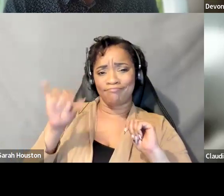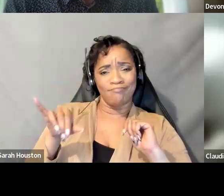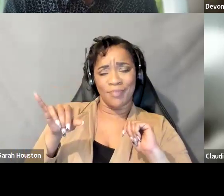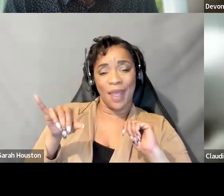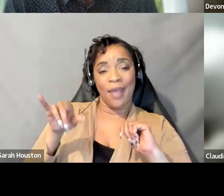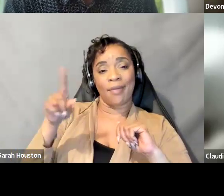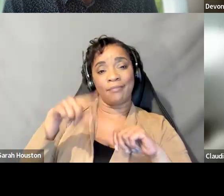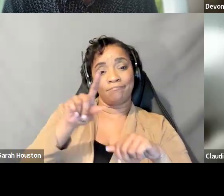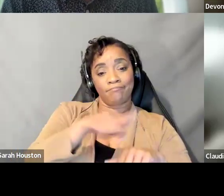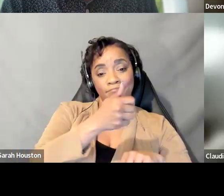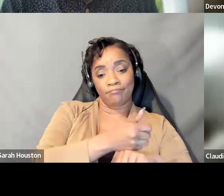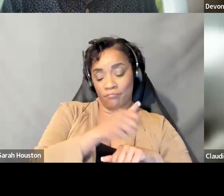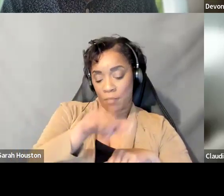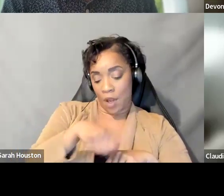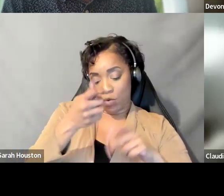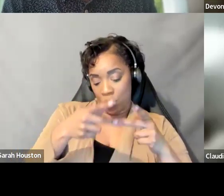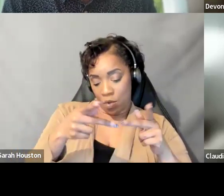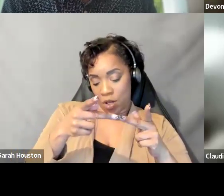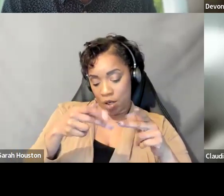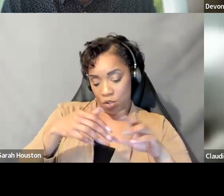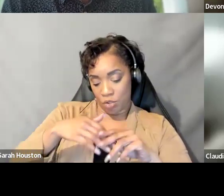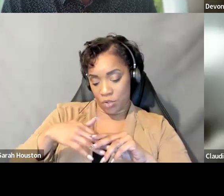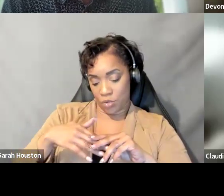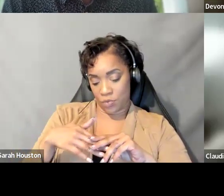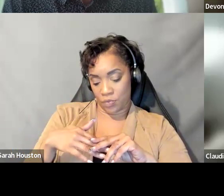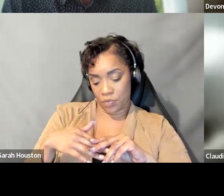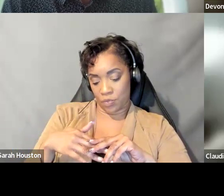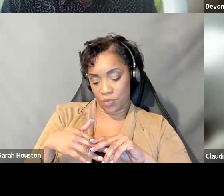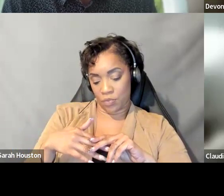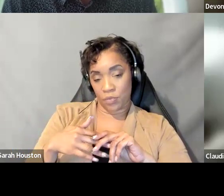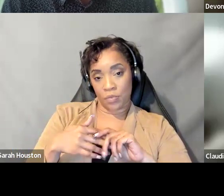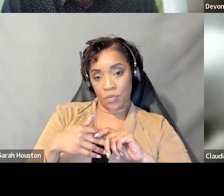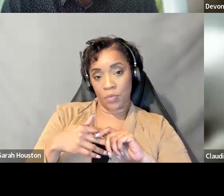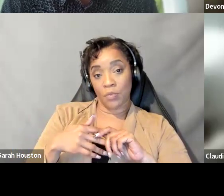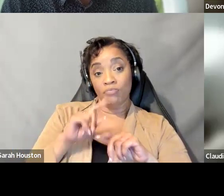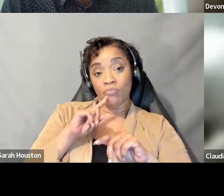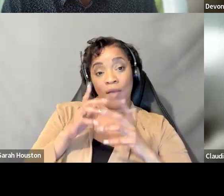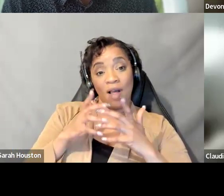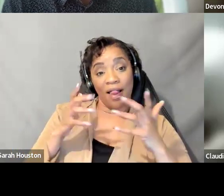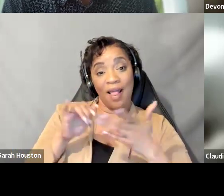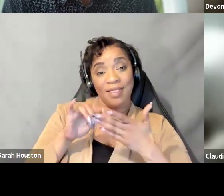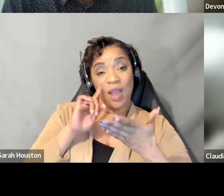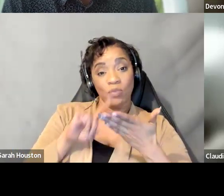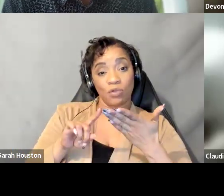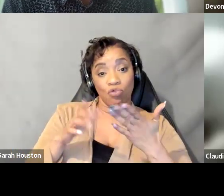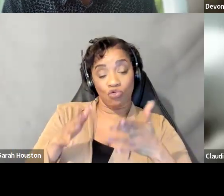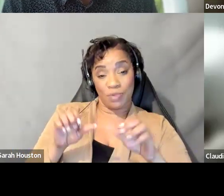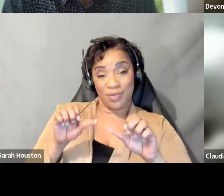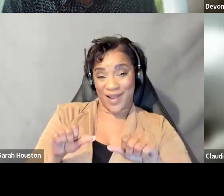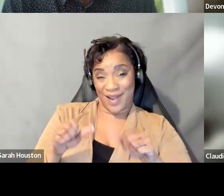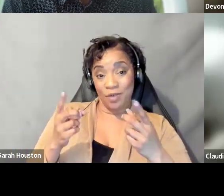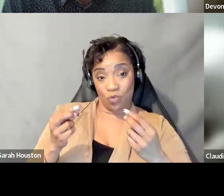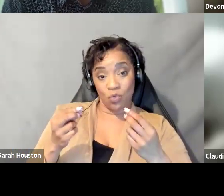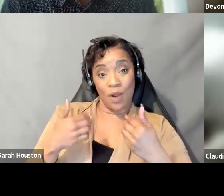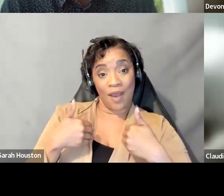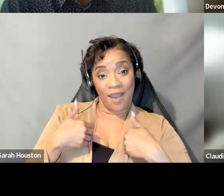location was found. There is a lot that researchers can do. And sometimes, while